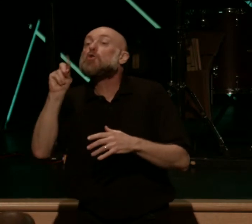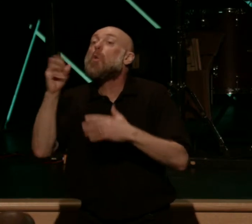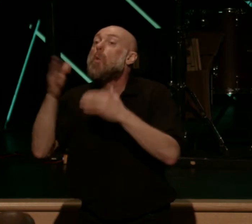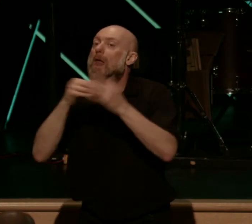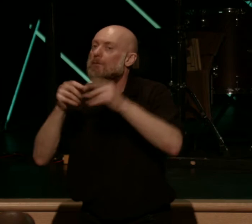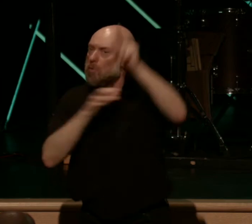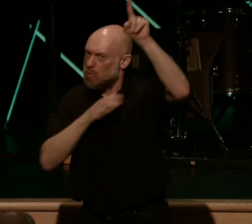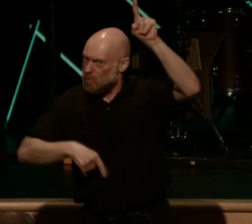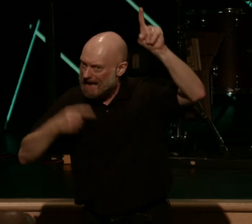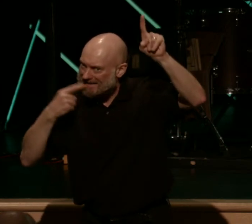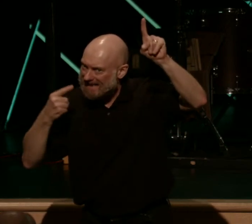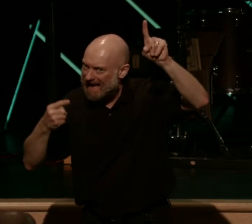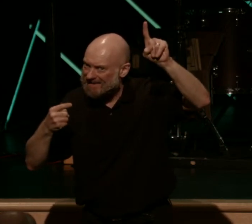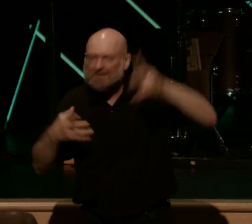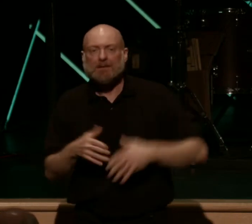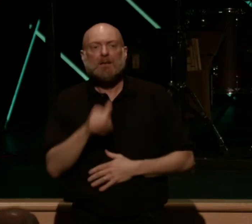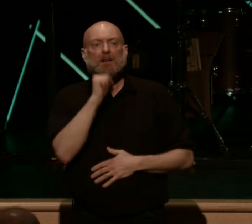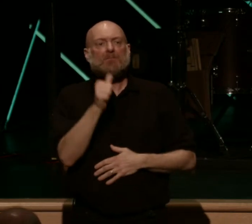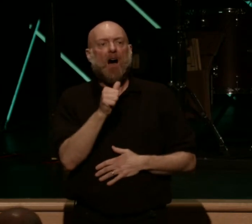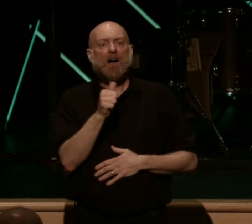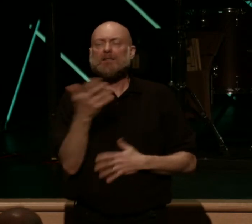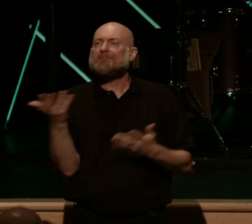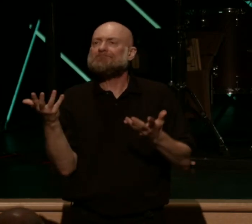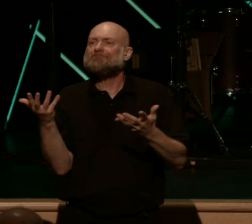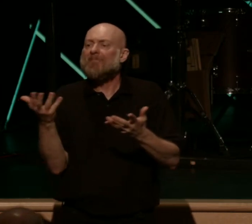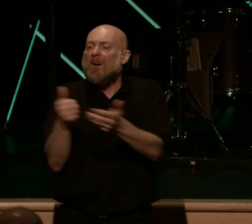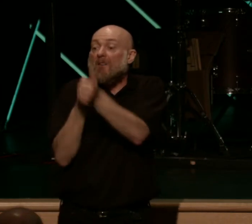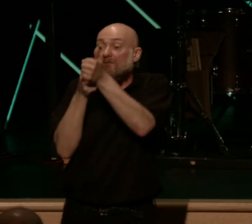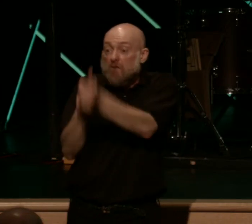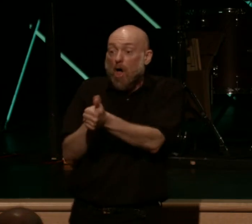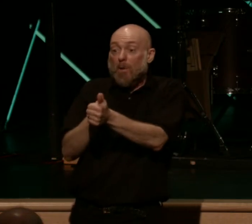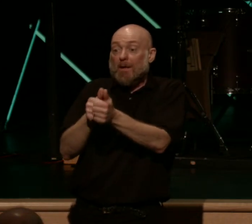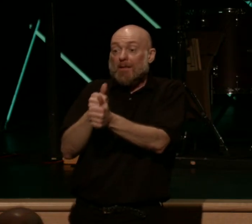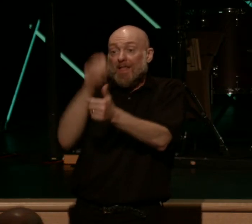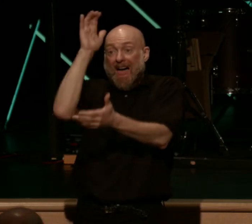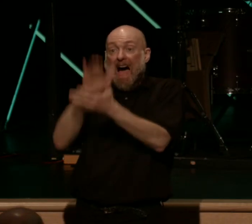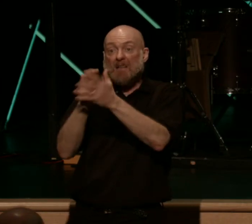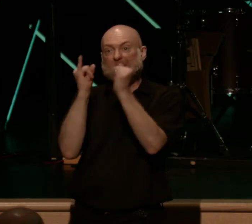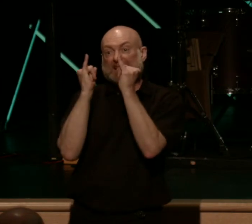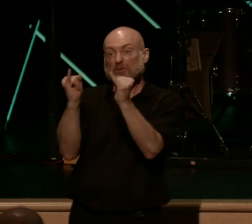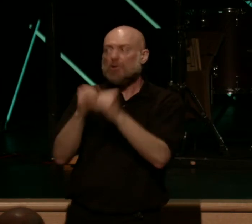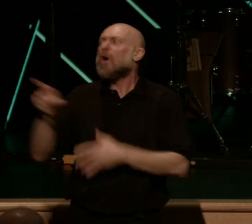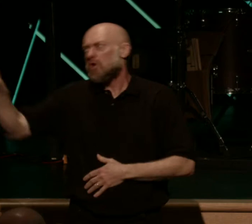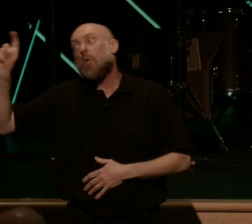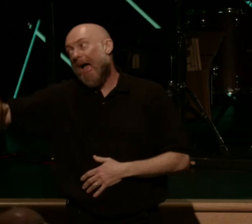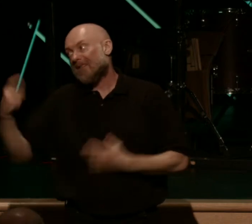says. It's not following the husband's instructions to sin.